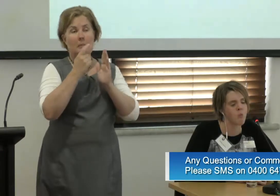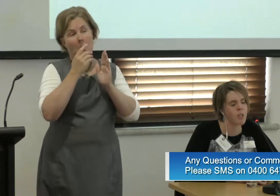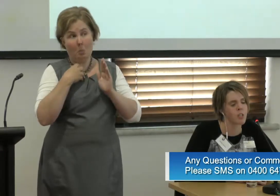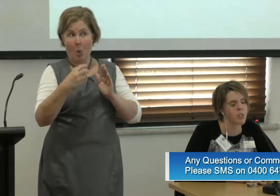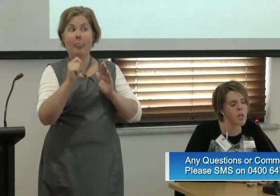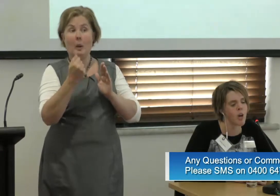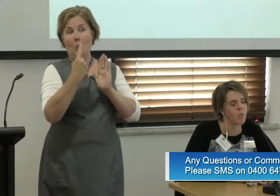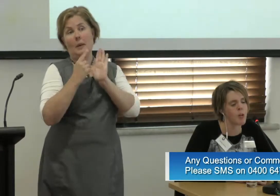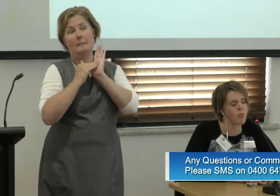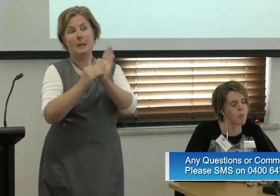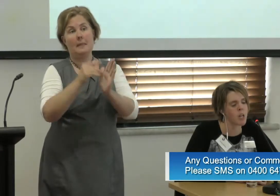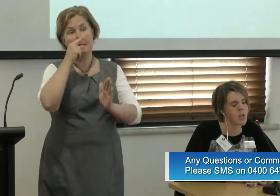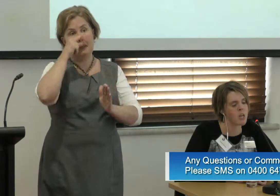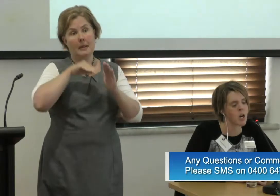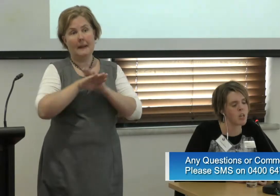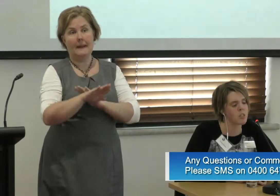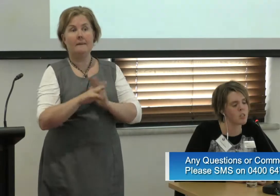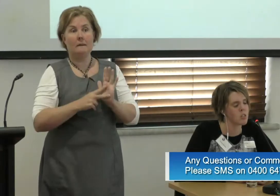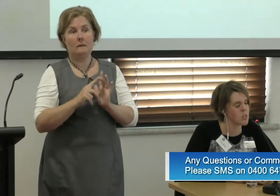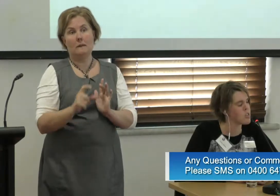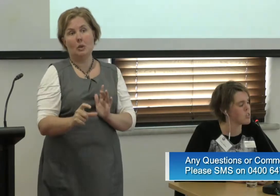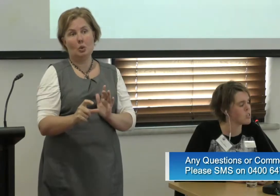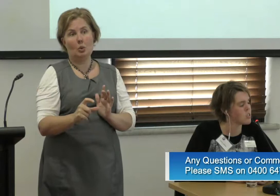small fraction that would be covered by the NDIS.